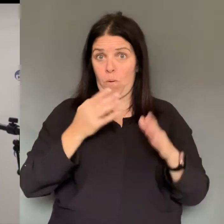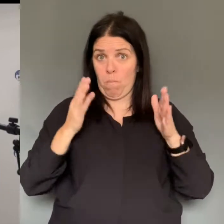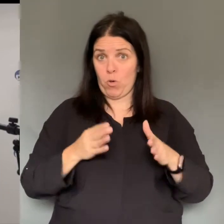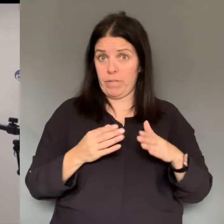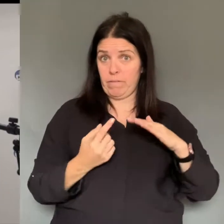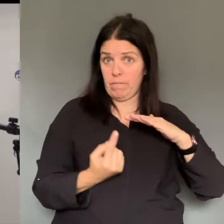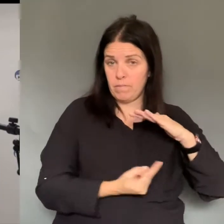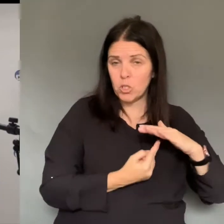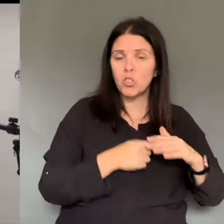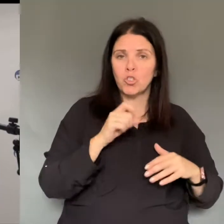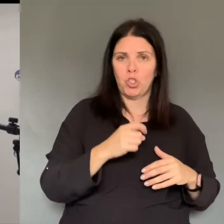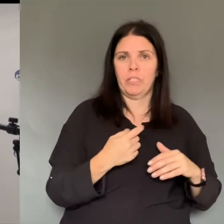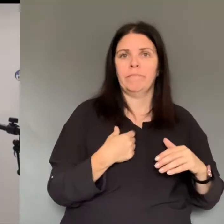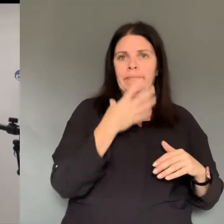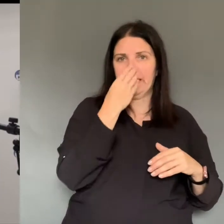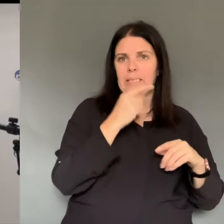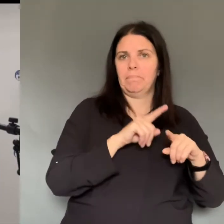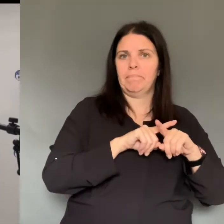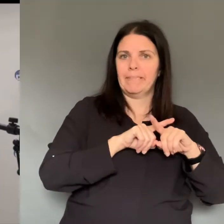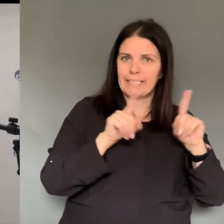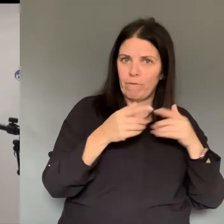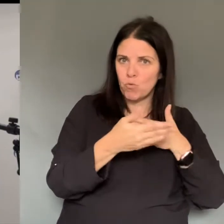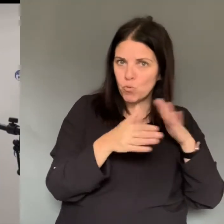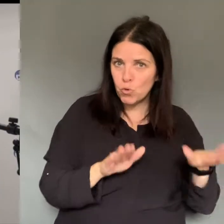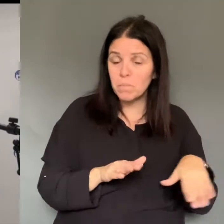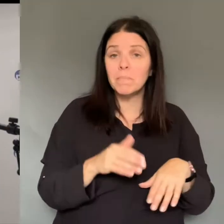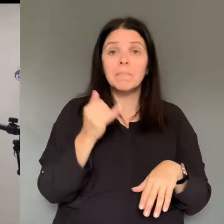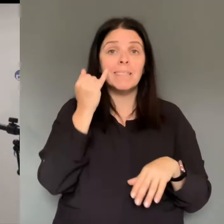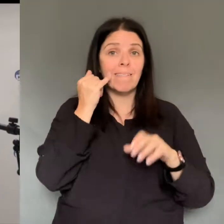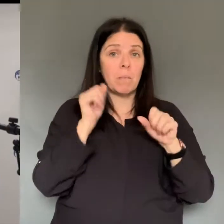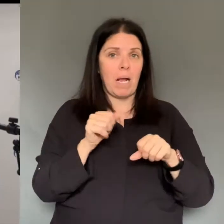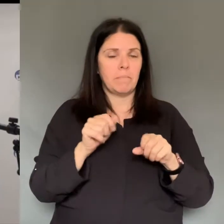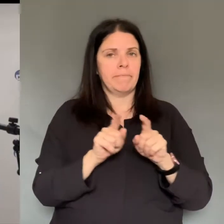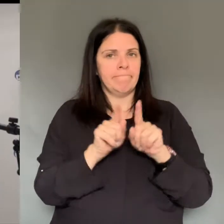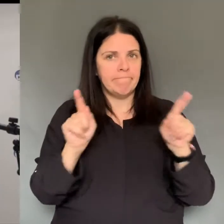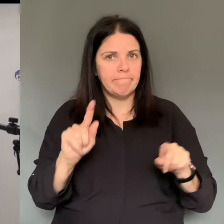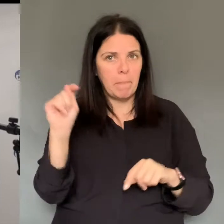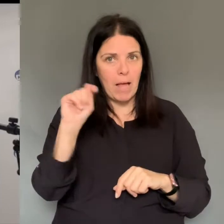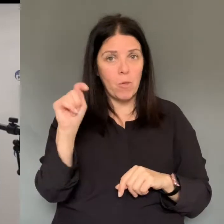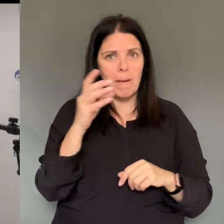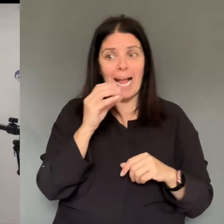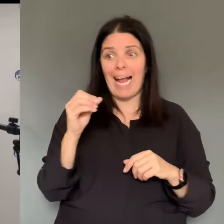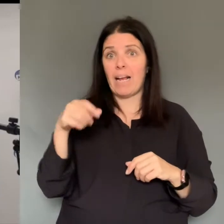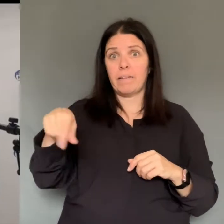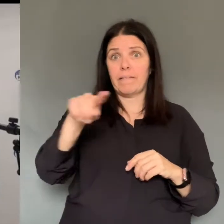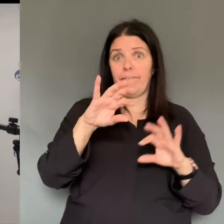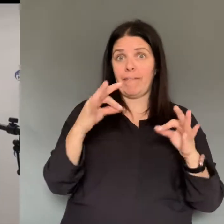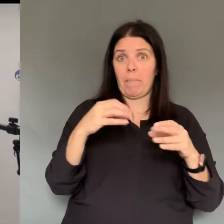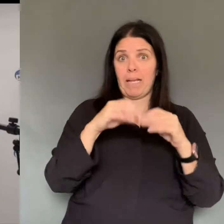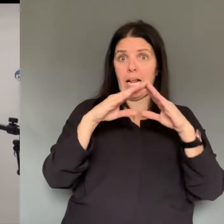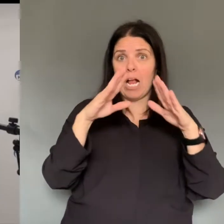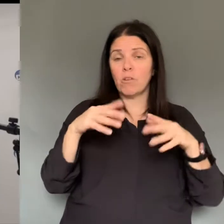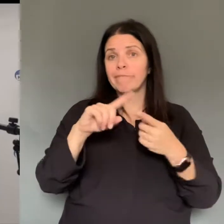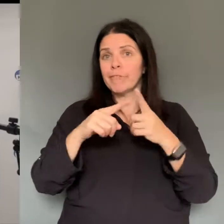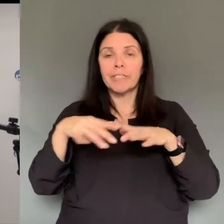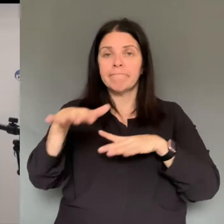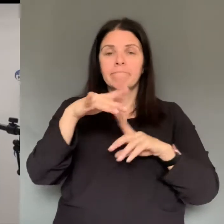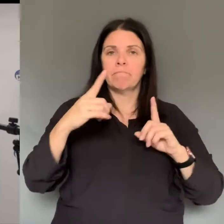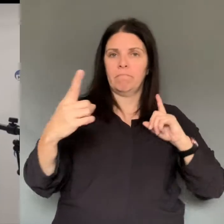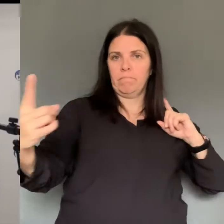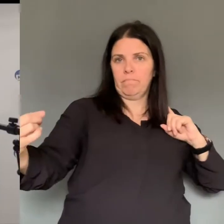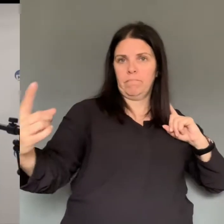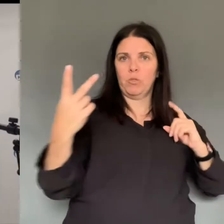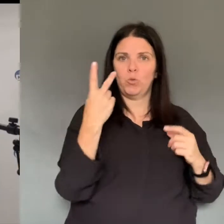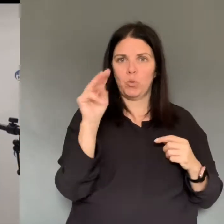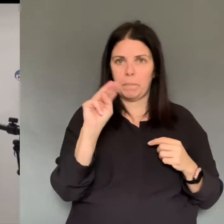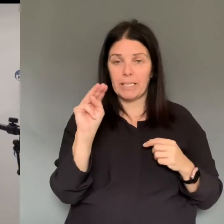is under self-isolation, they should sleep in a separate room, and if possible, use a separate bathroom and maintain 2 meters distance from